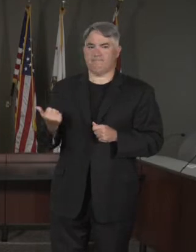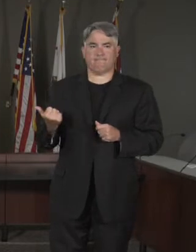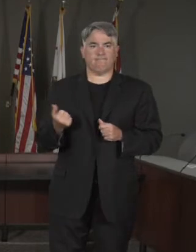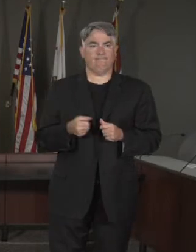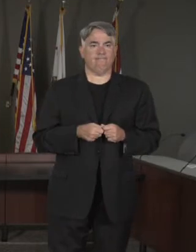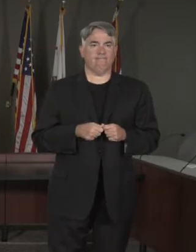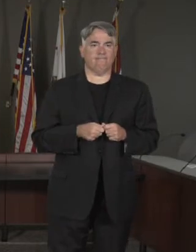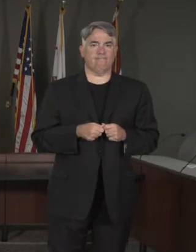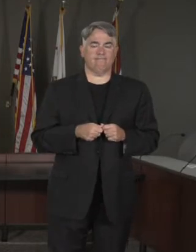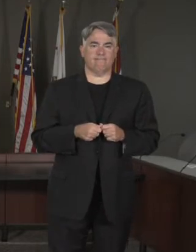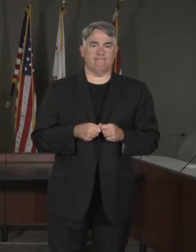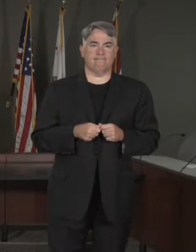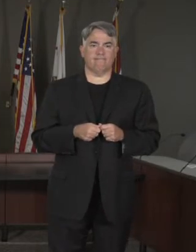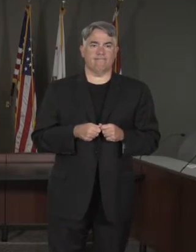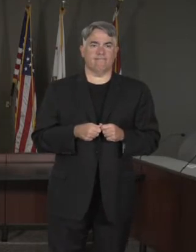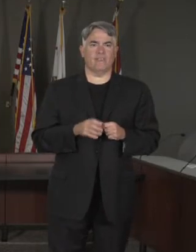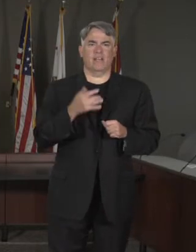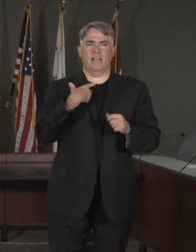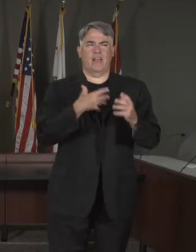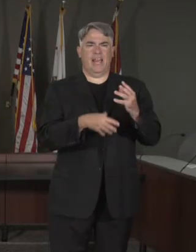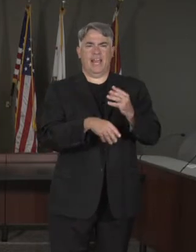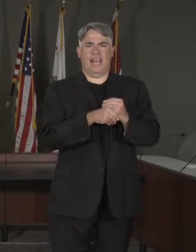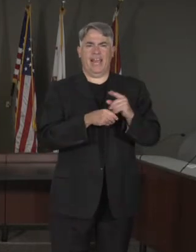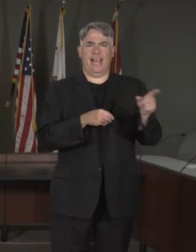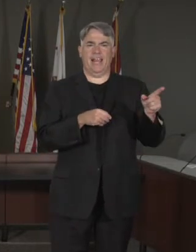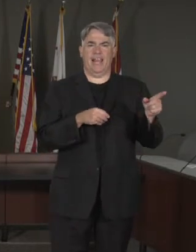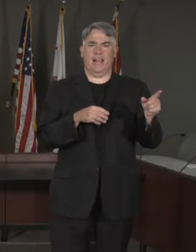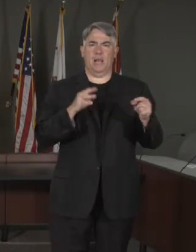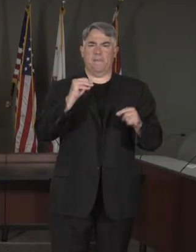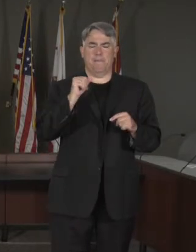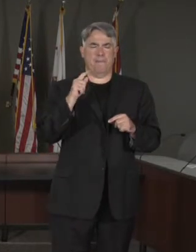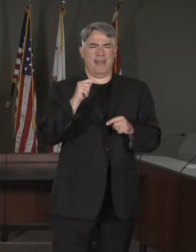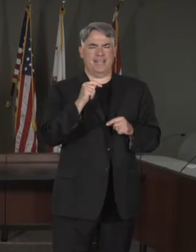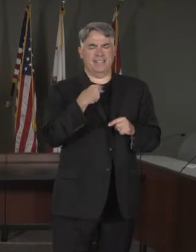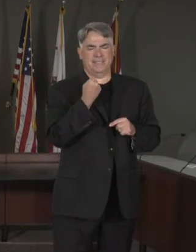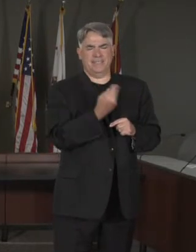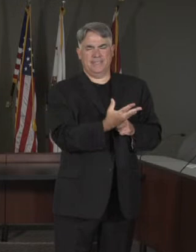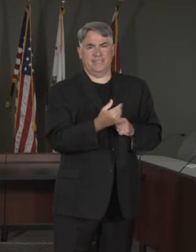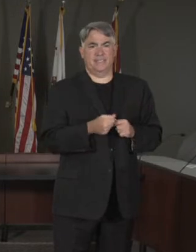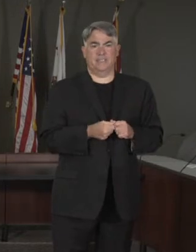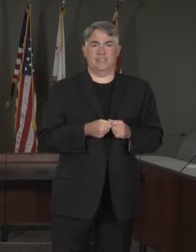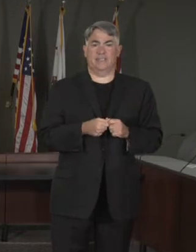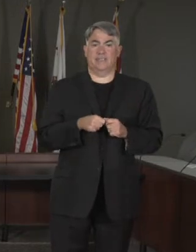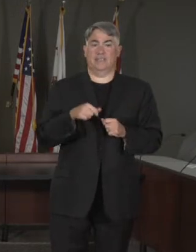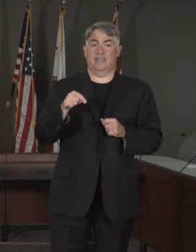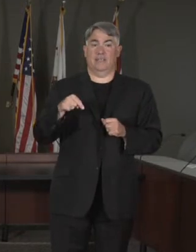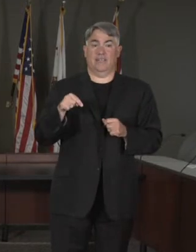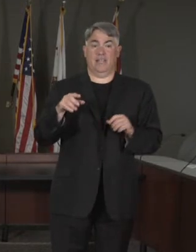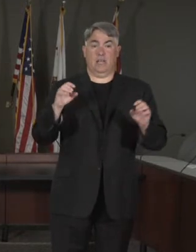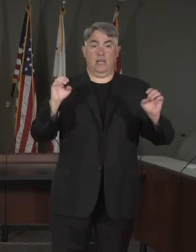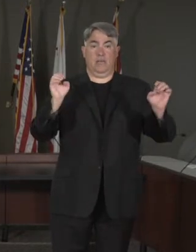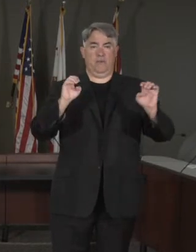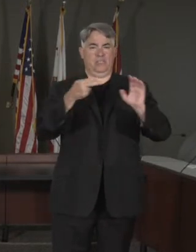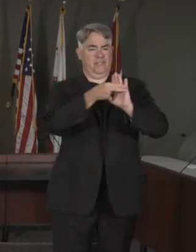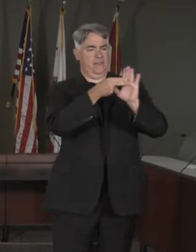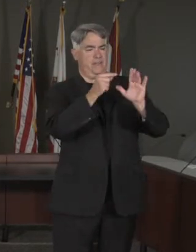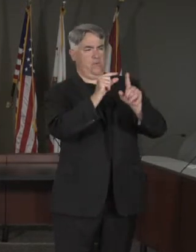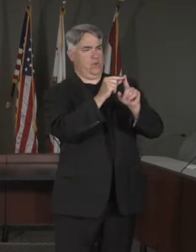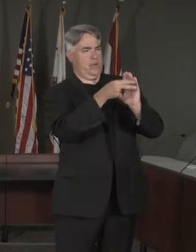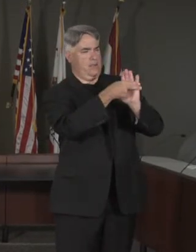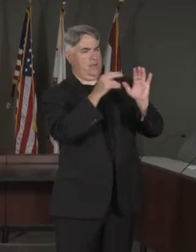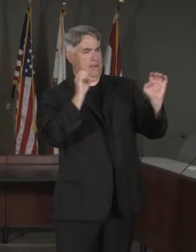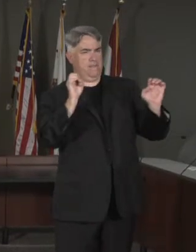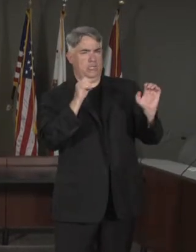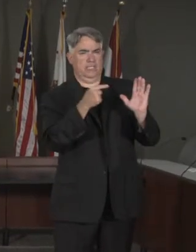Matt, I really quickly want to provide a little bit of context on the state of emergency. Look, we're in a hypercharged environment at the state